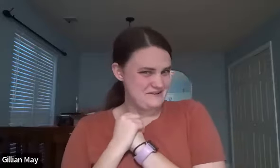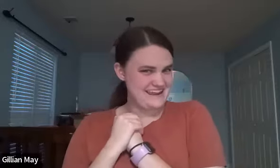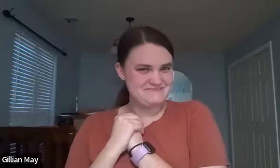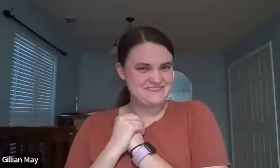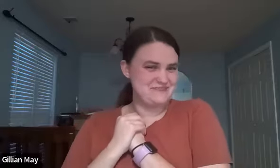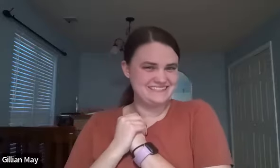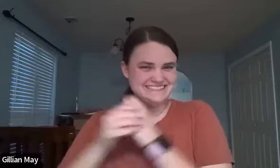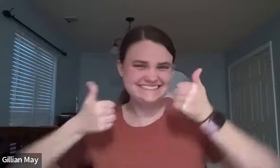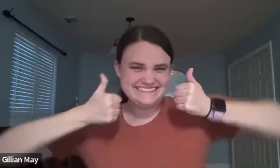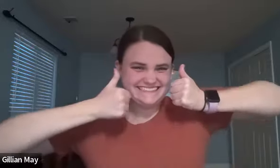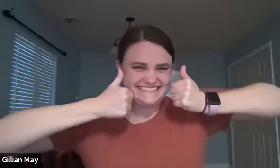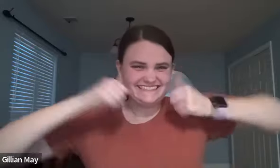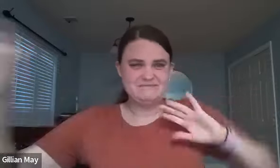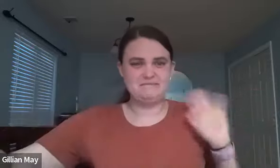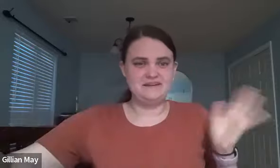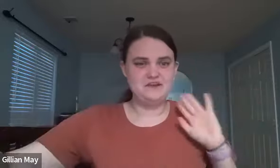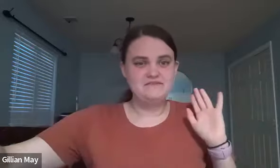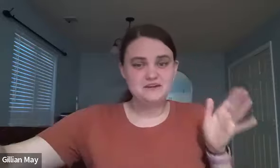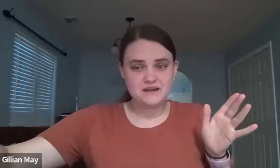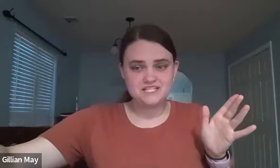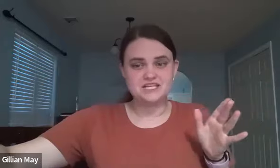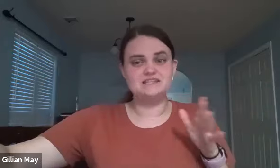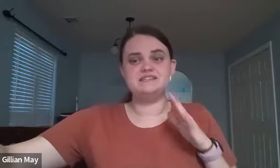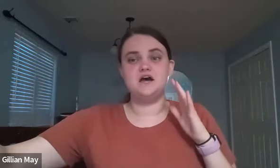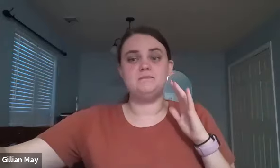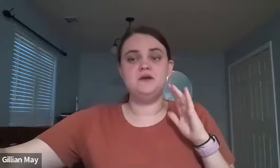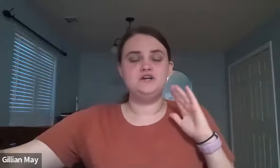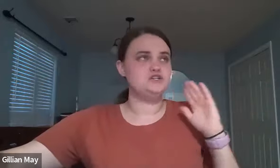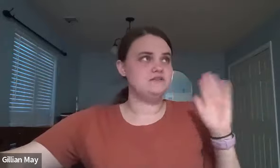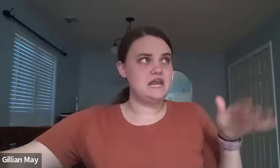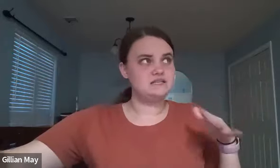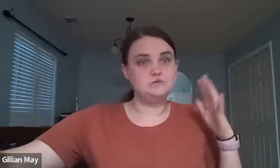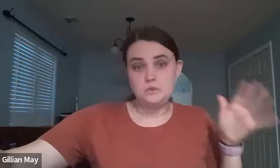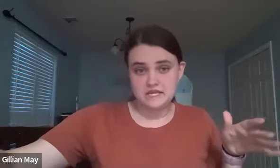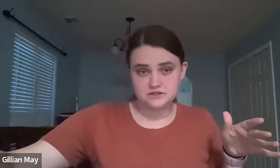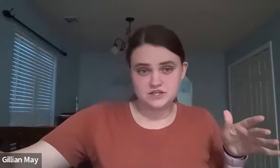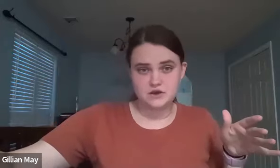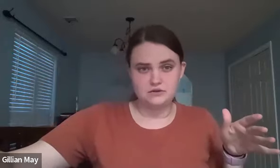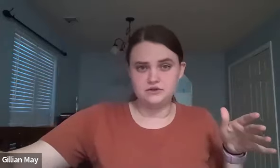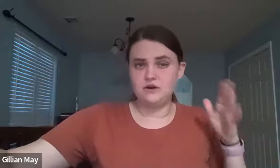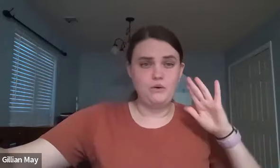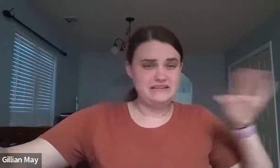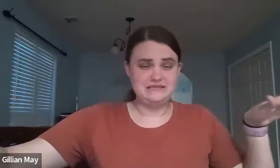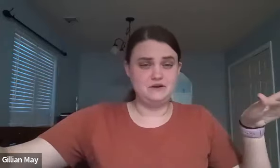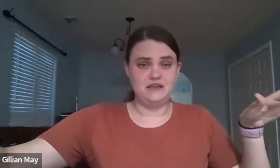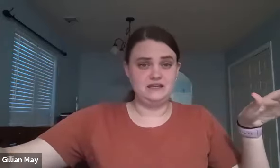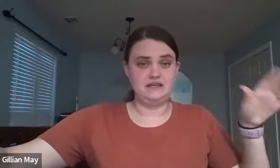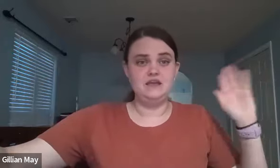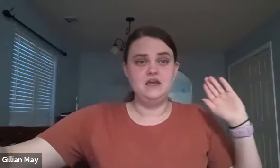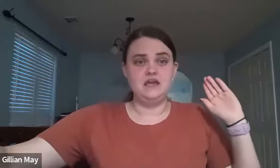I am as a person. But if y'all have any questions during the next week or so, you can always email Katie,